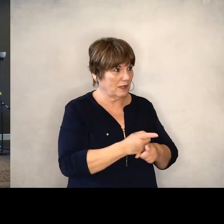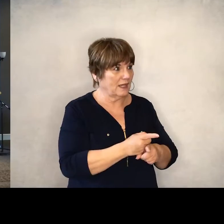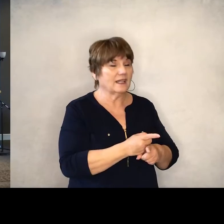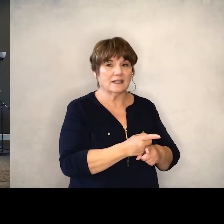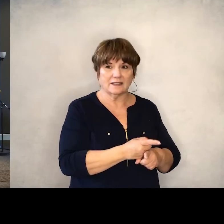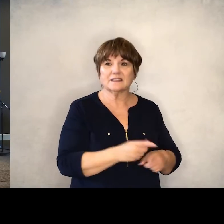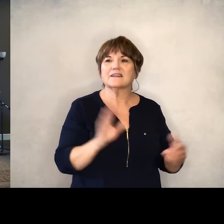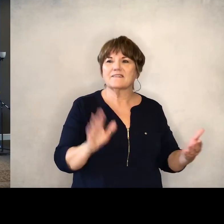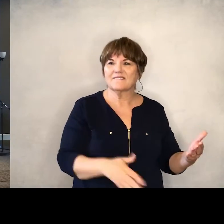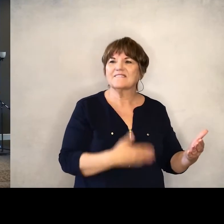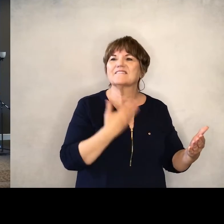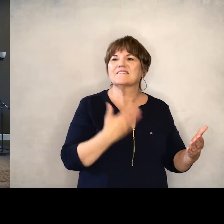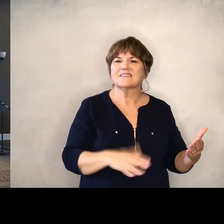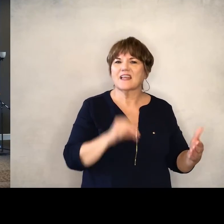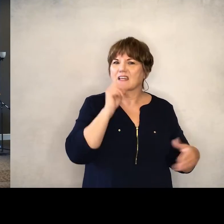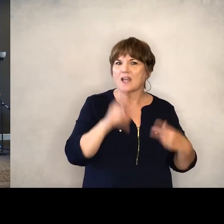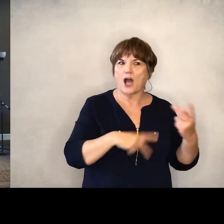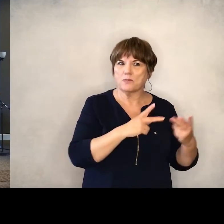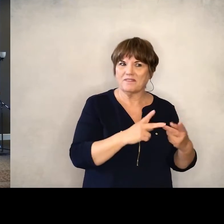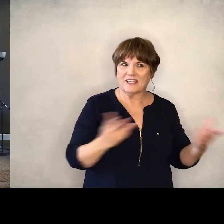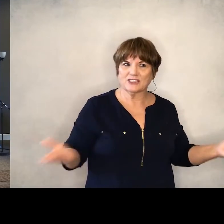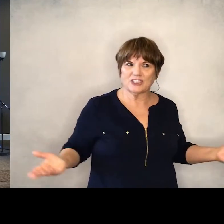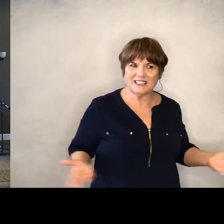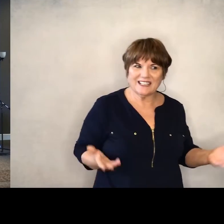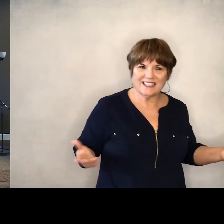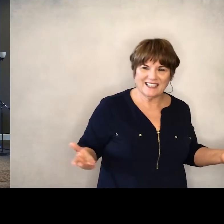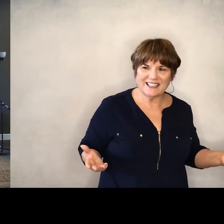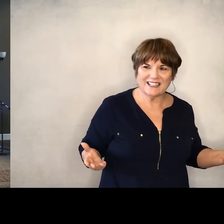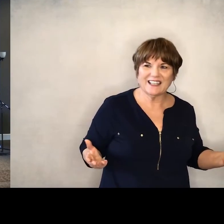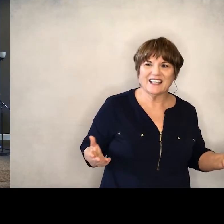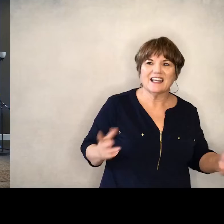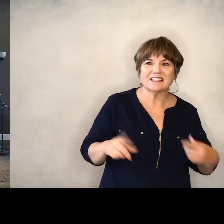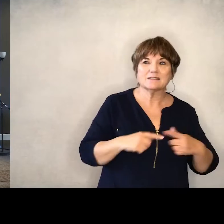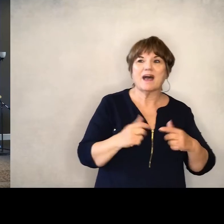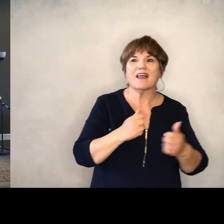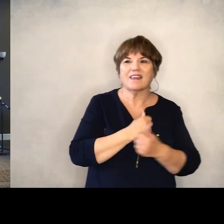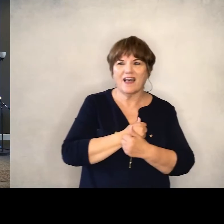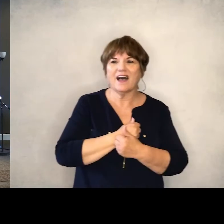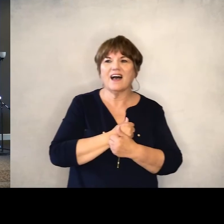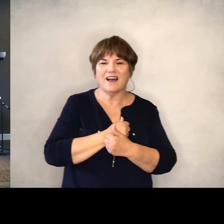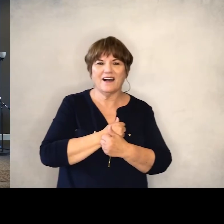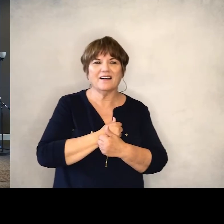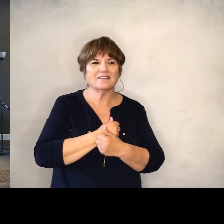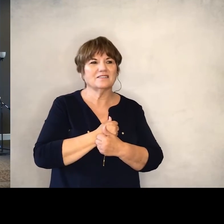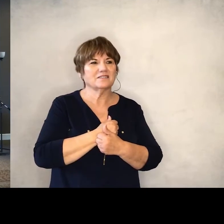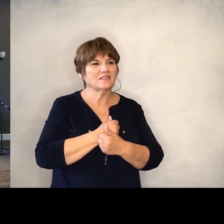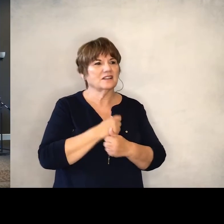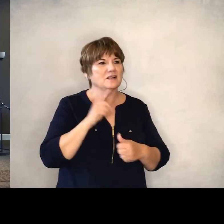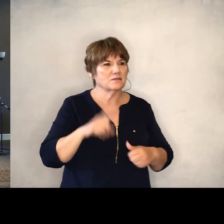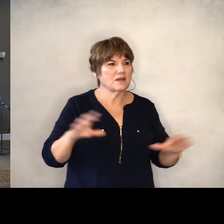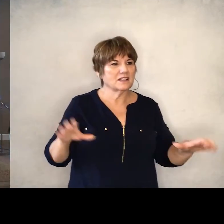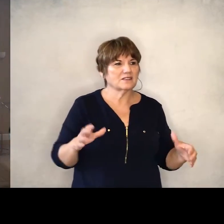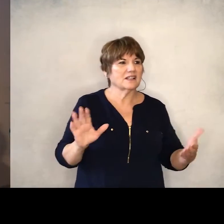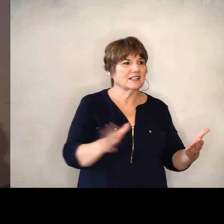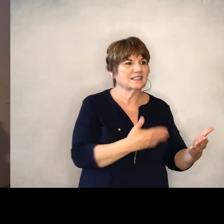It's not about perfection here. It's about love. That's all we gotta do. Let's sing it with some